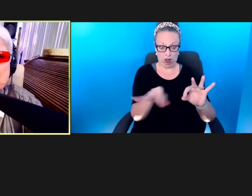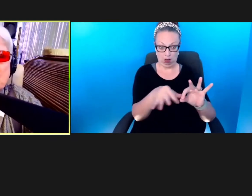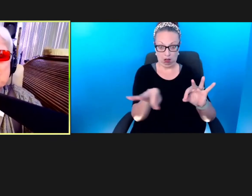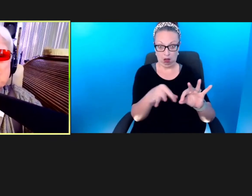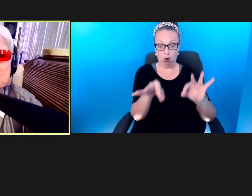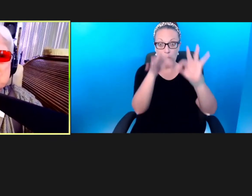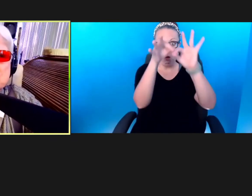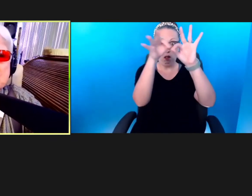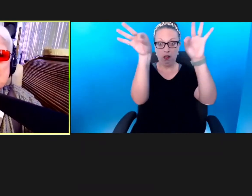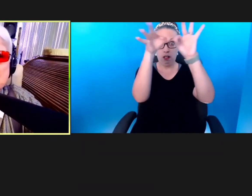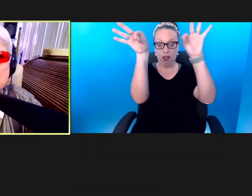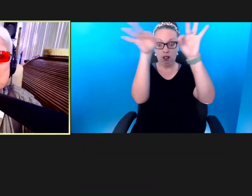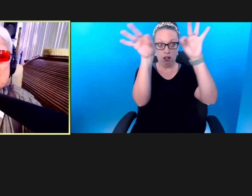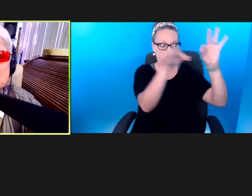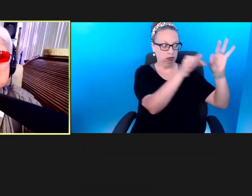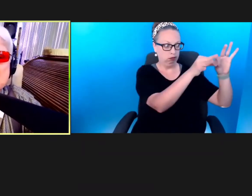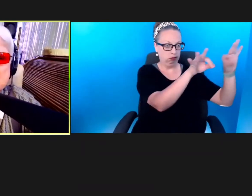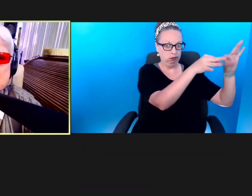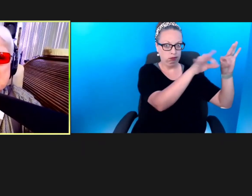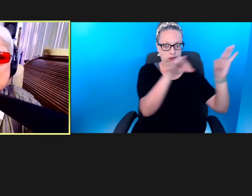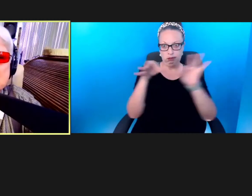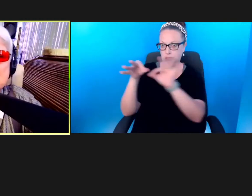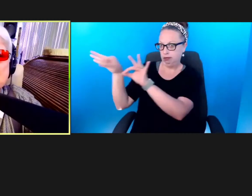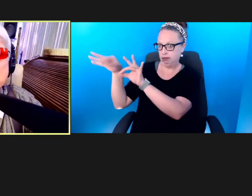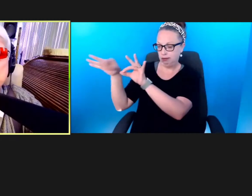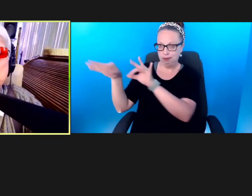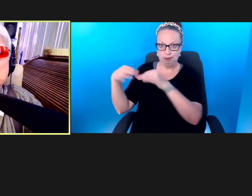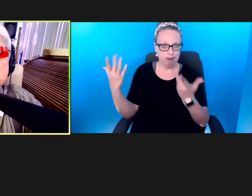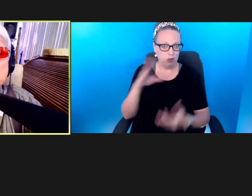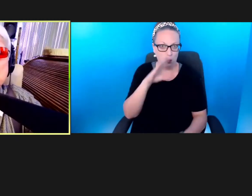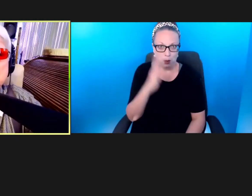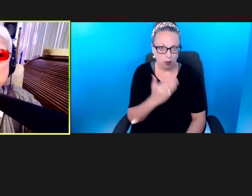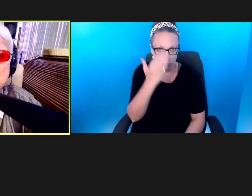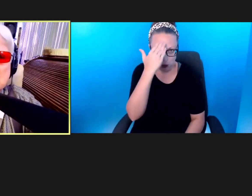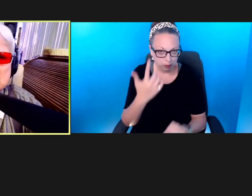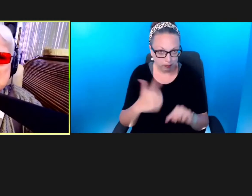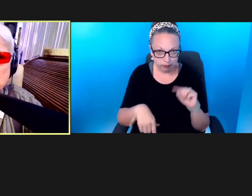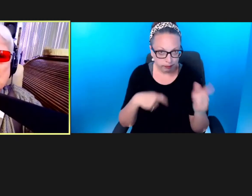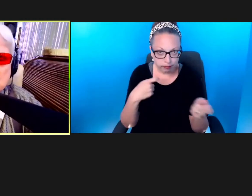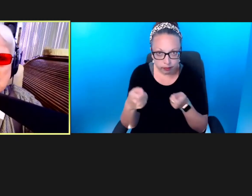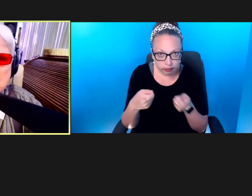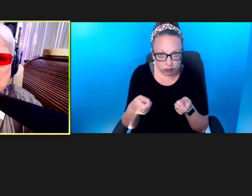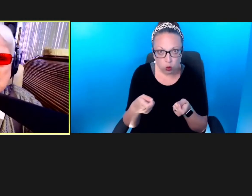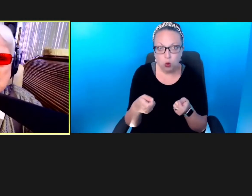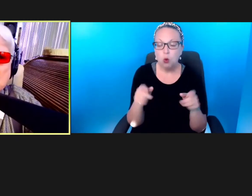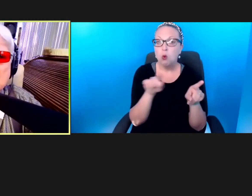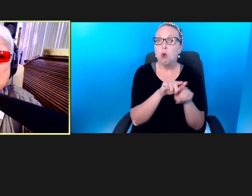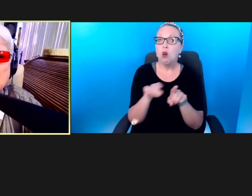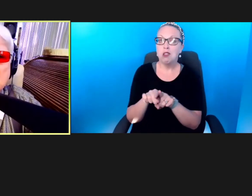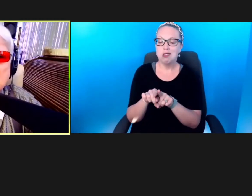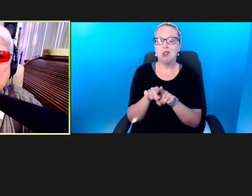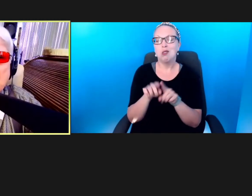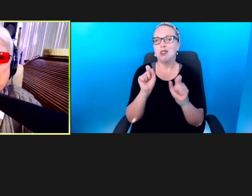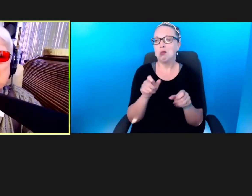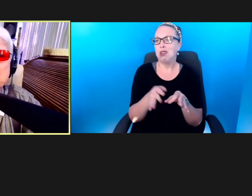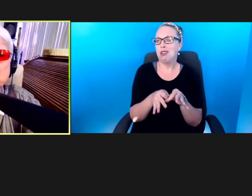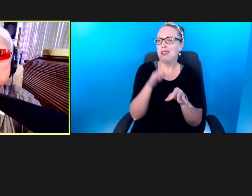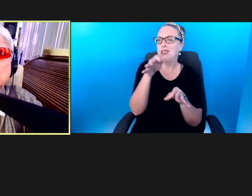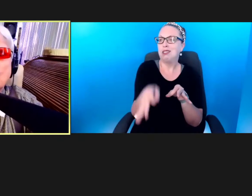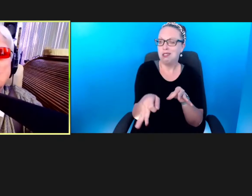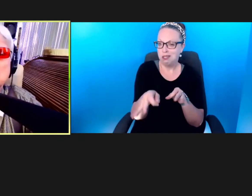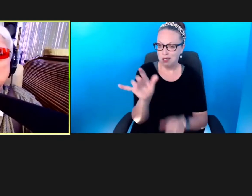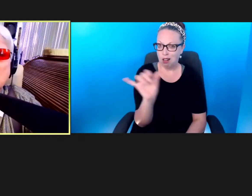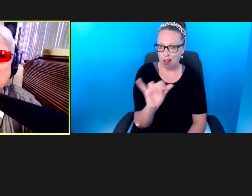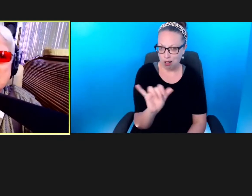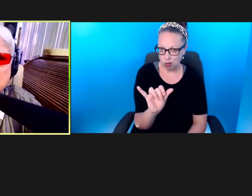what's at the bottom of the screen or come in at the side. There also can be a quite long delay. And if